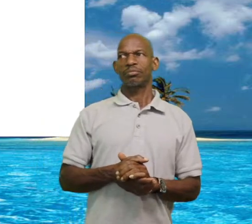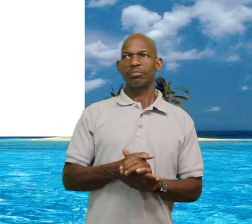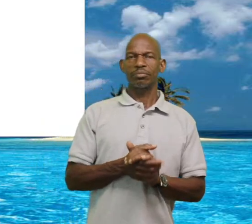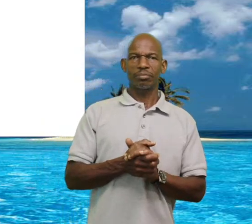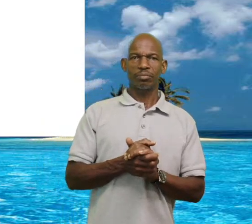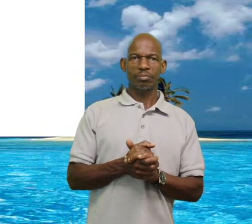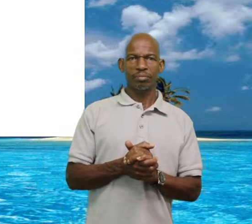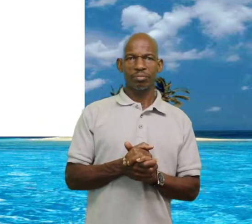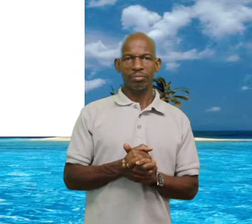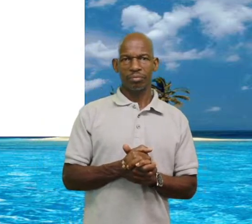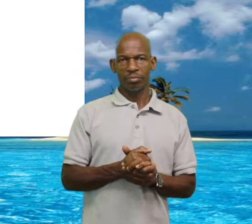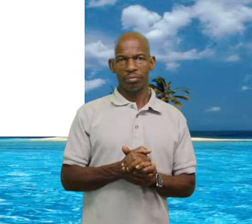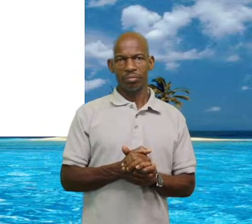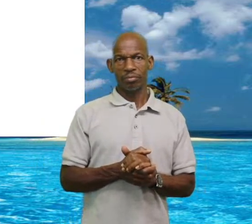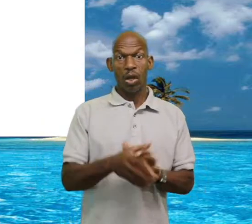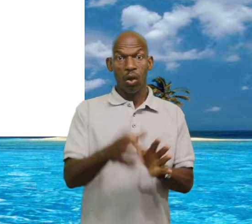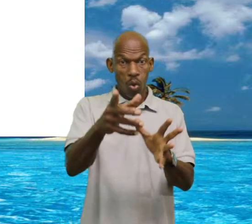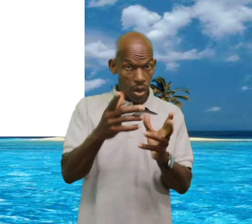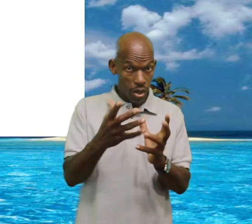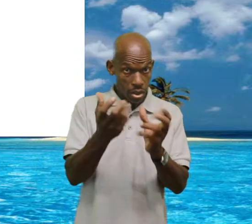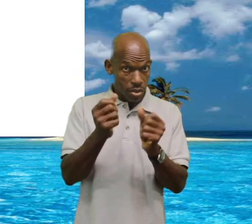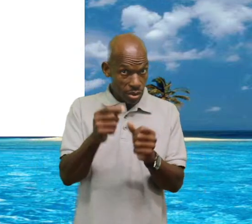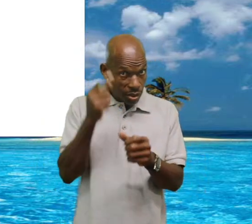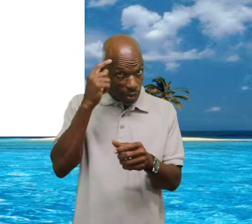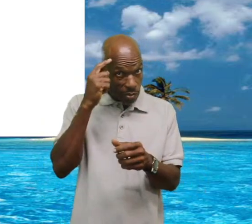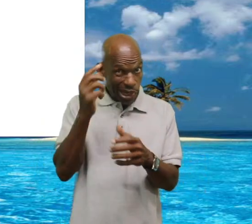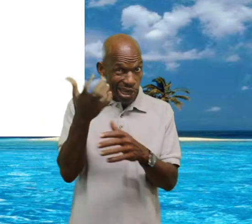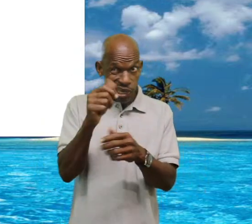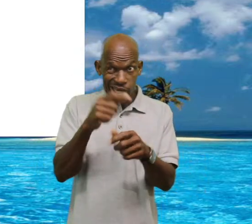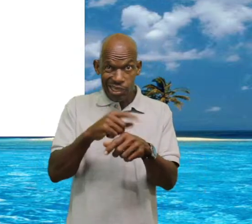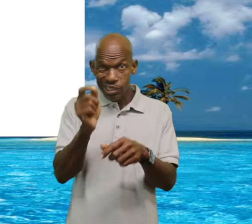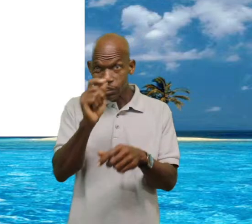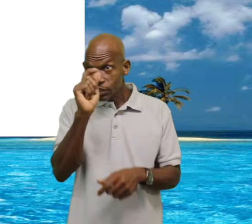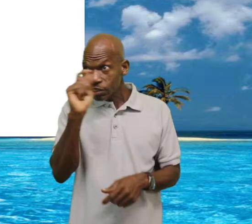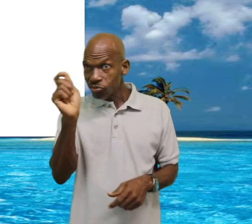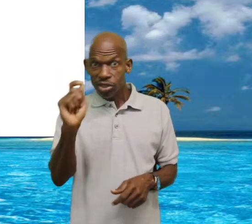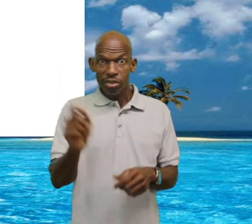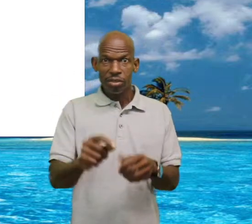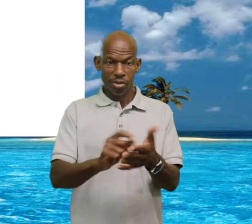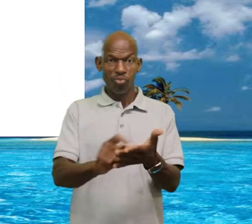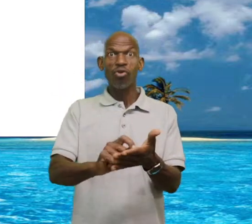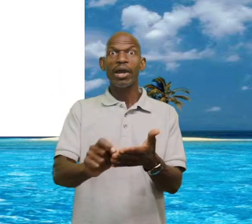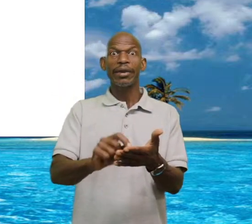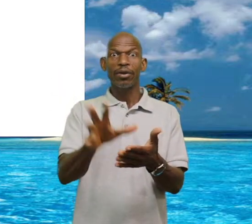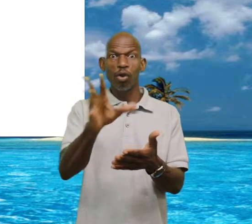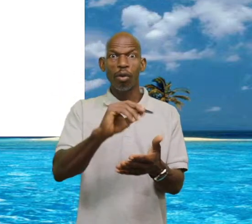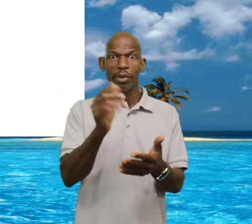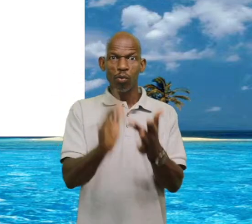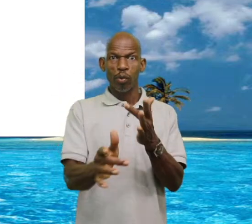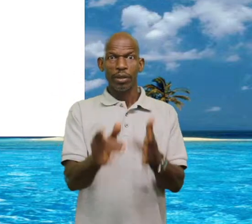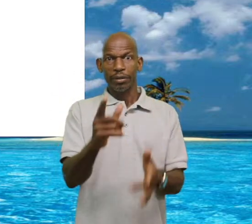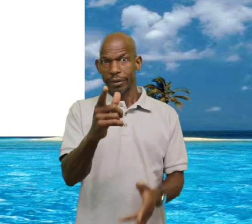And I talk about when I'm using A where the noun begins with